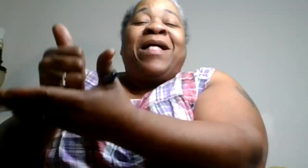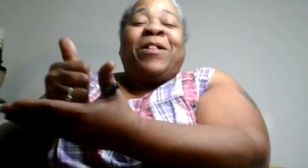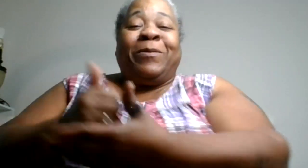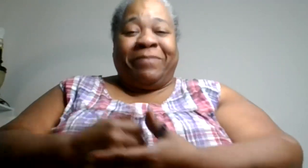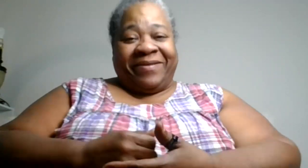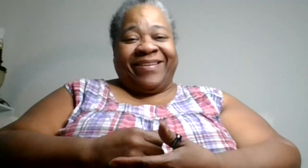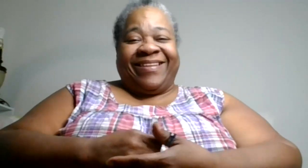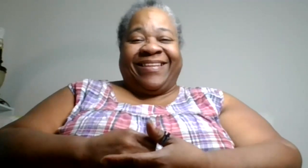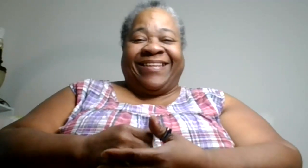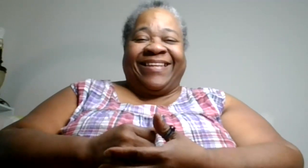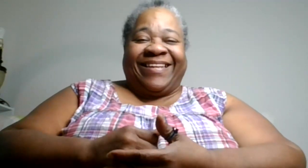Help.